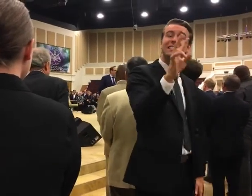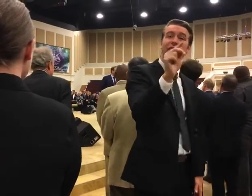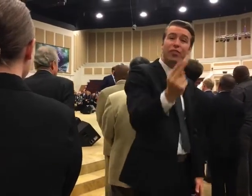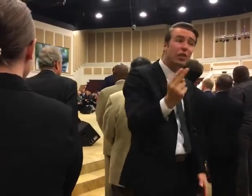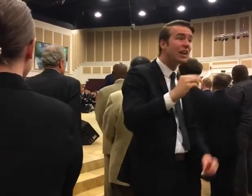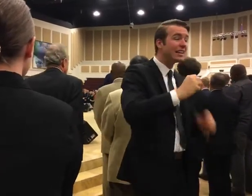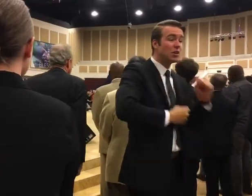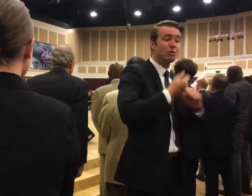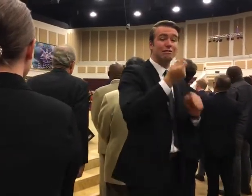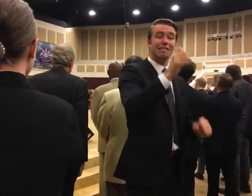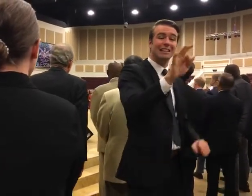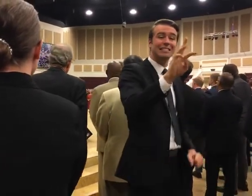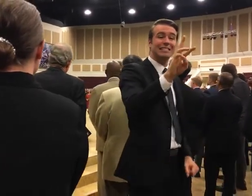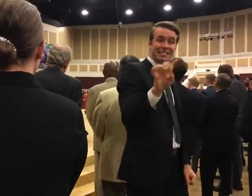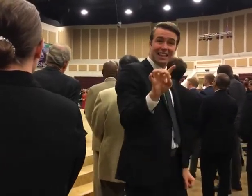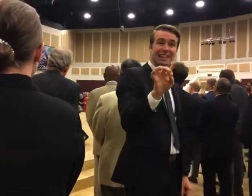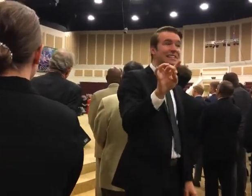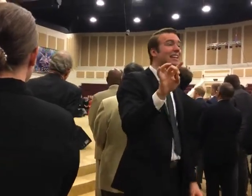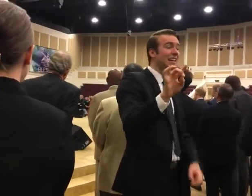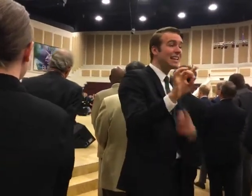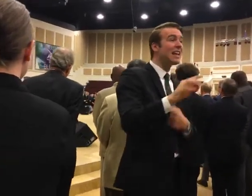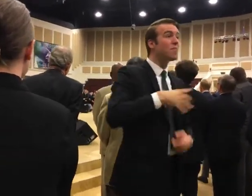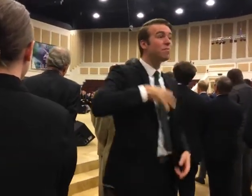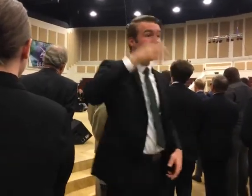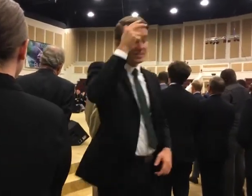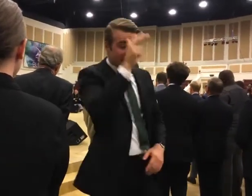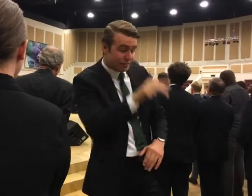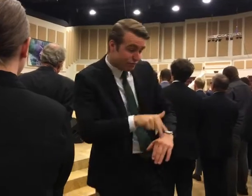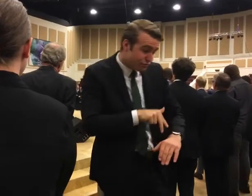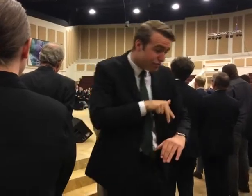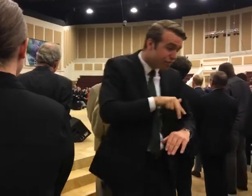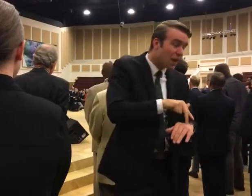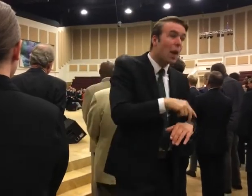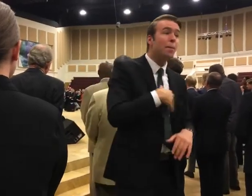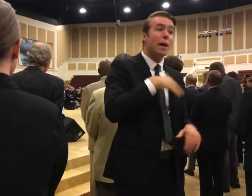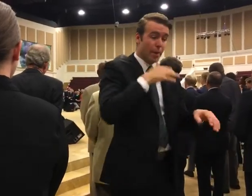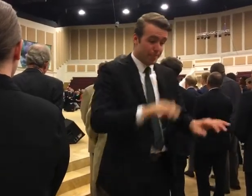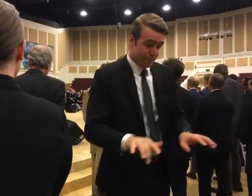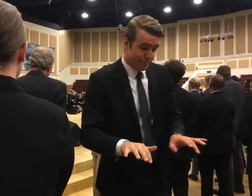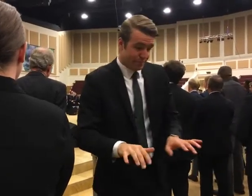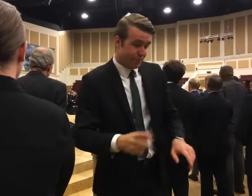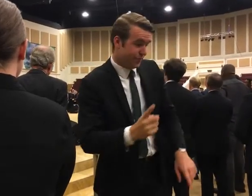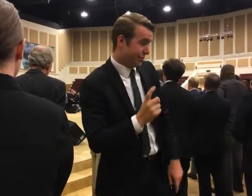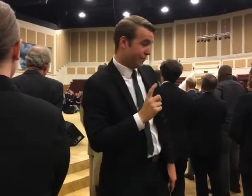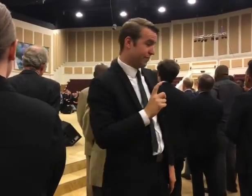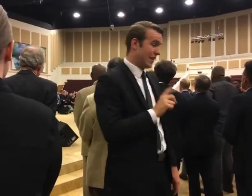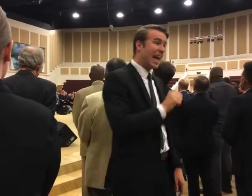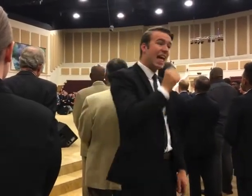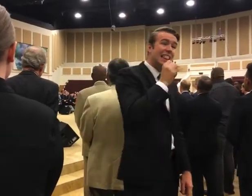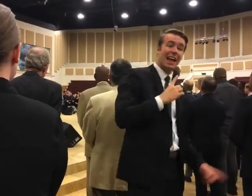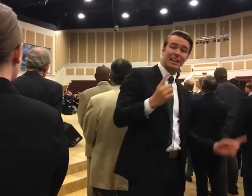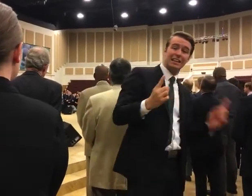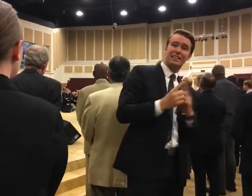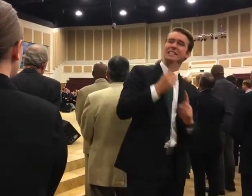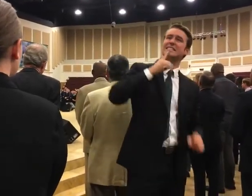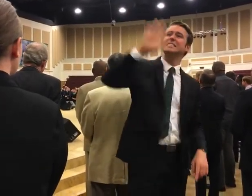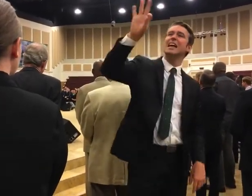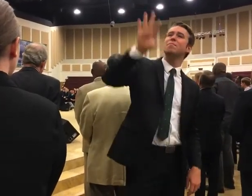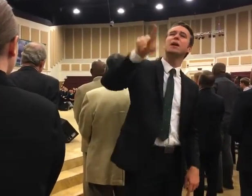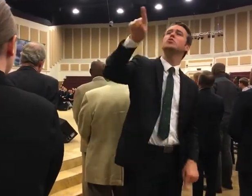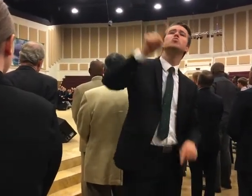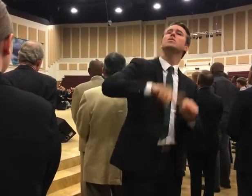in 1968, my dad got up to preach. My mama got off the organ, and a lady stepped in the back and said, "Pastor,